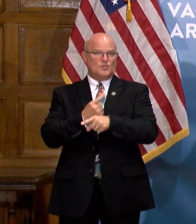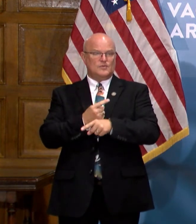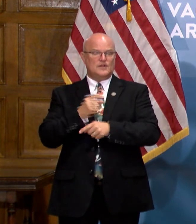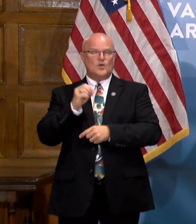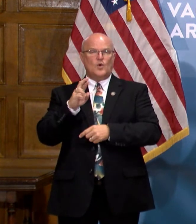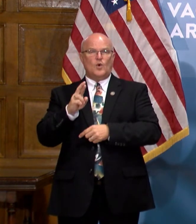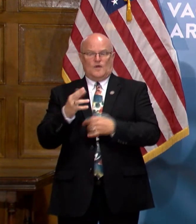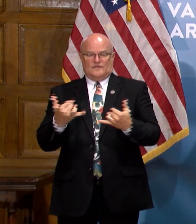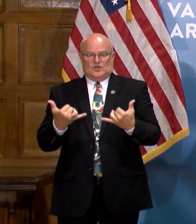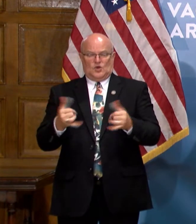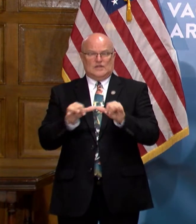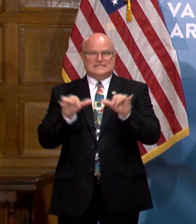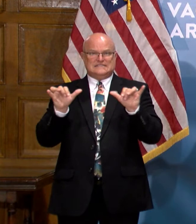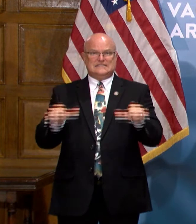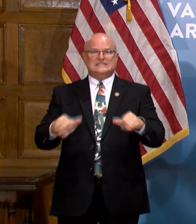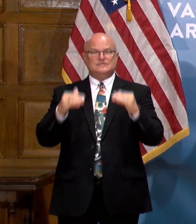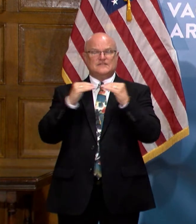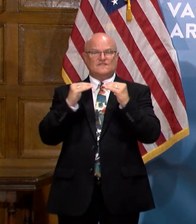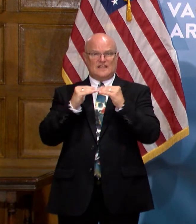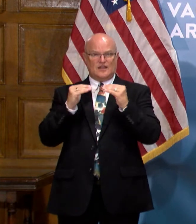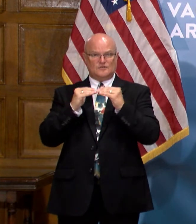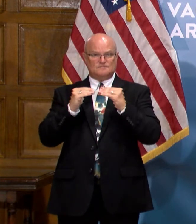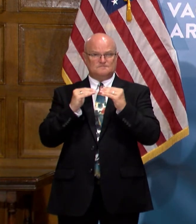or whether our current system is fair.